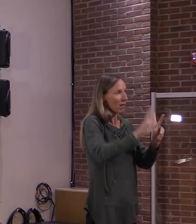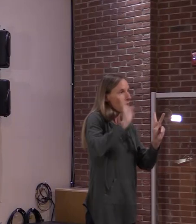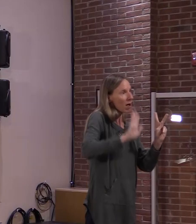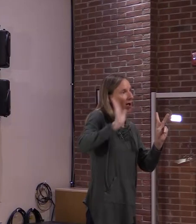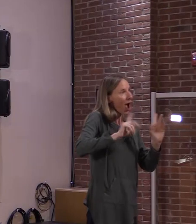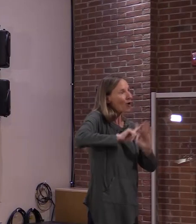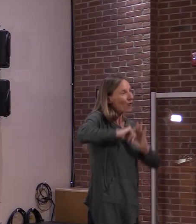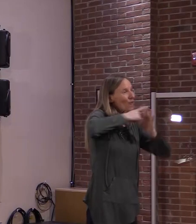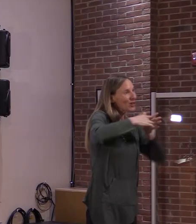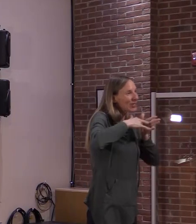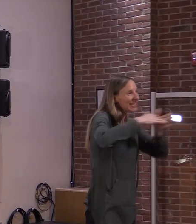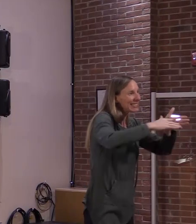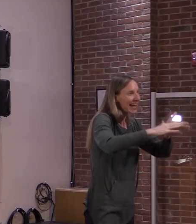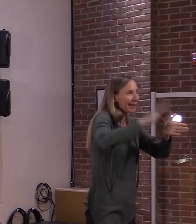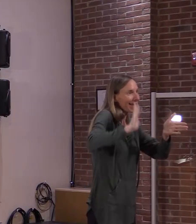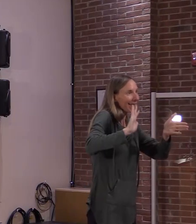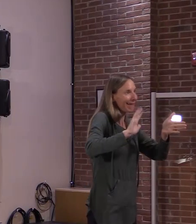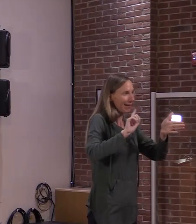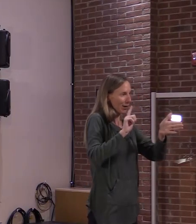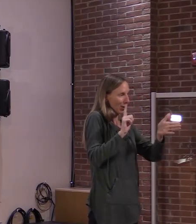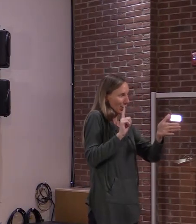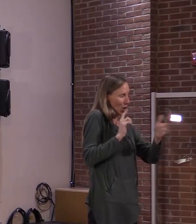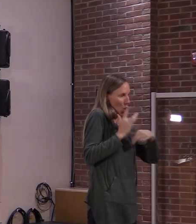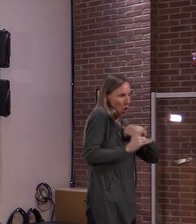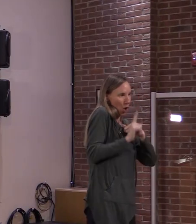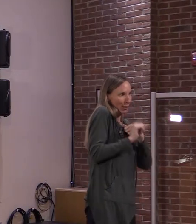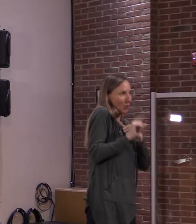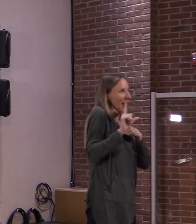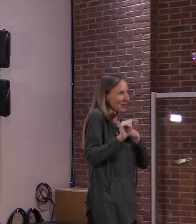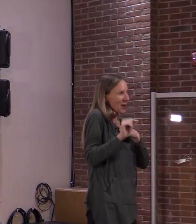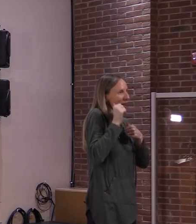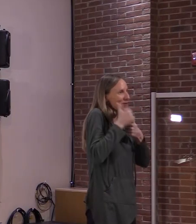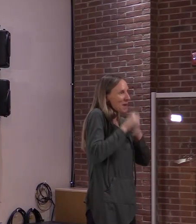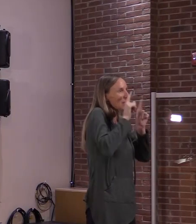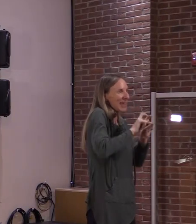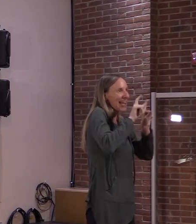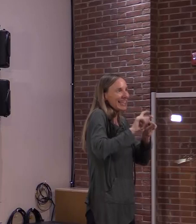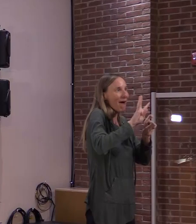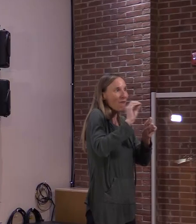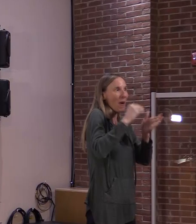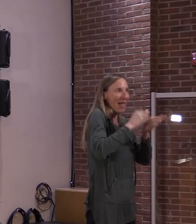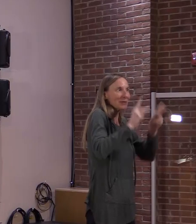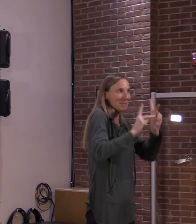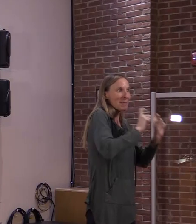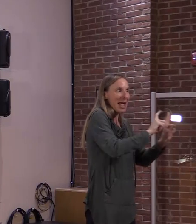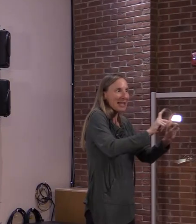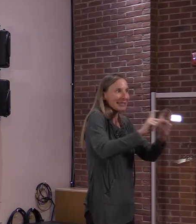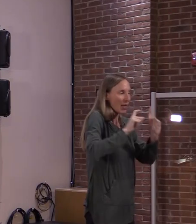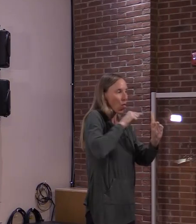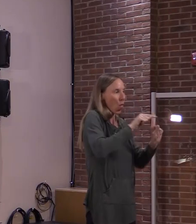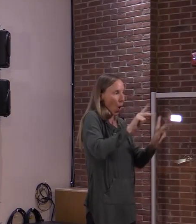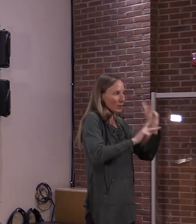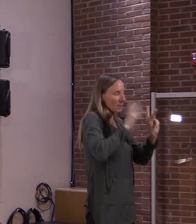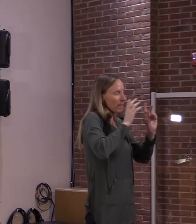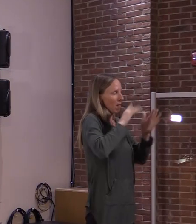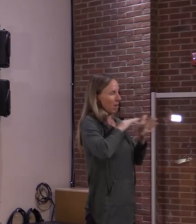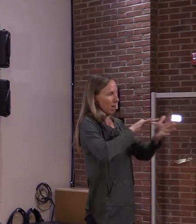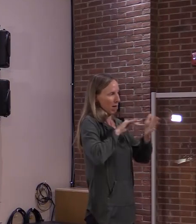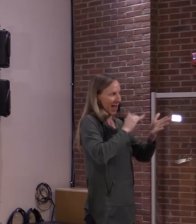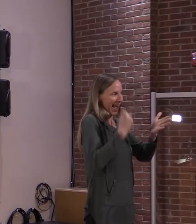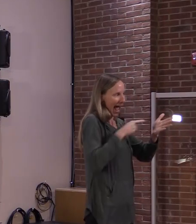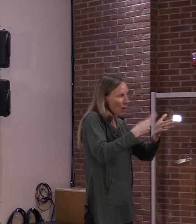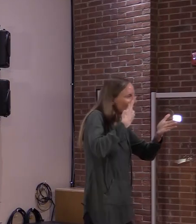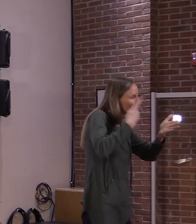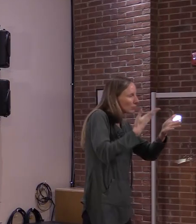original studies earlier in 2020. So we're going to have some important information over these next few